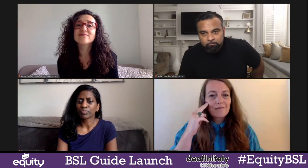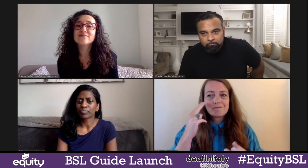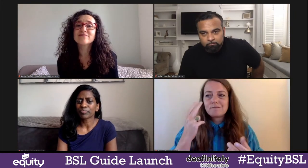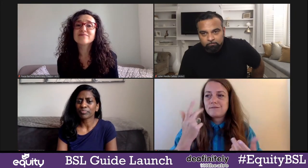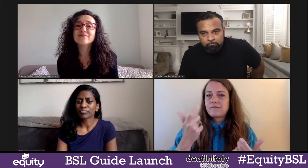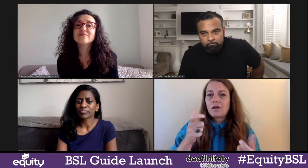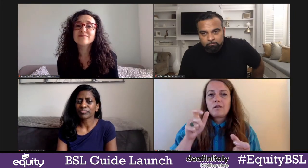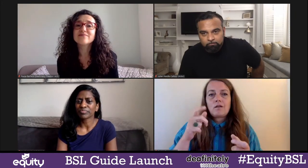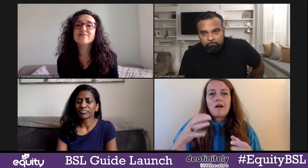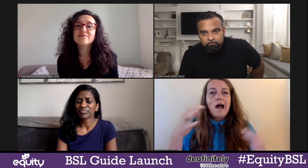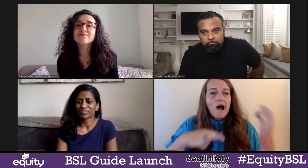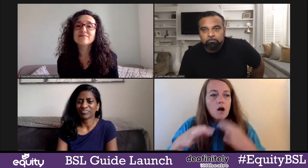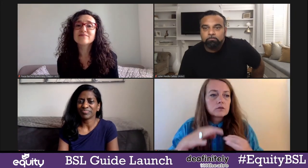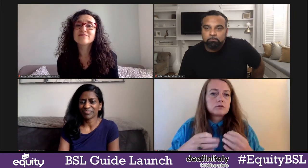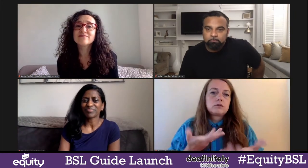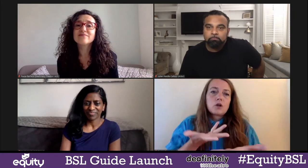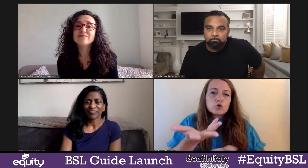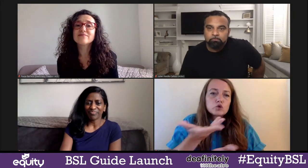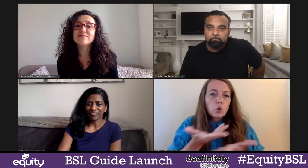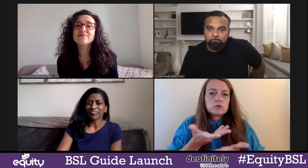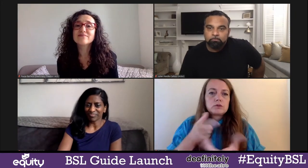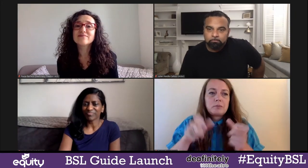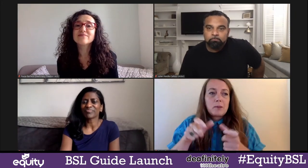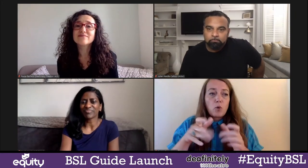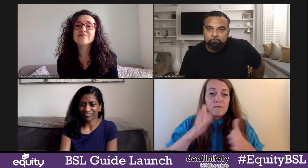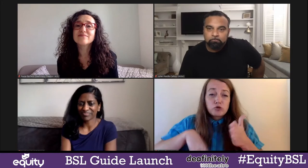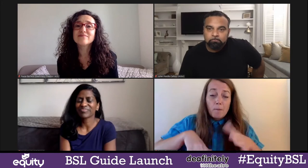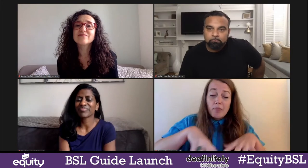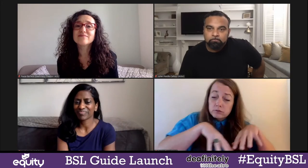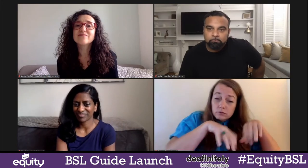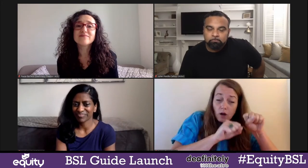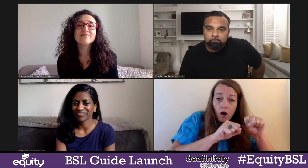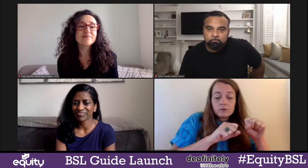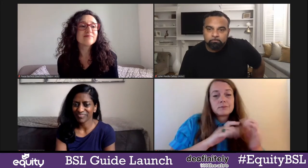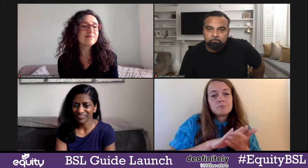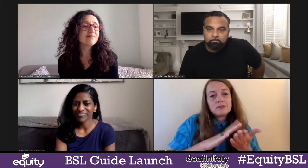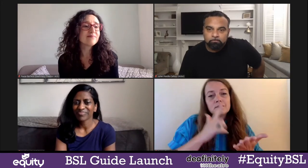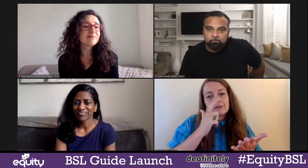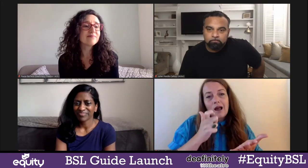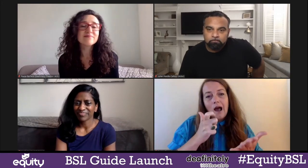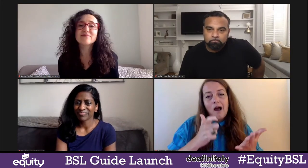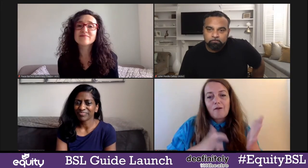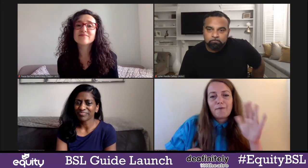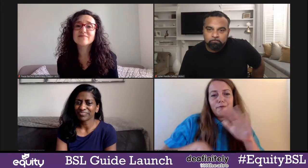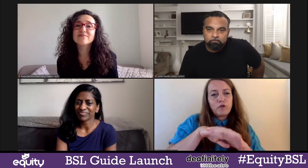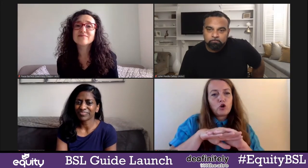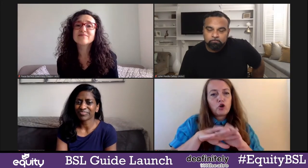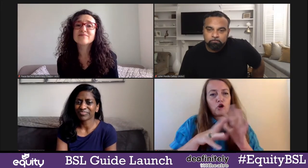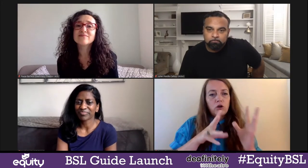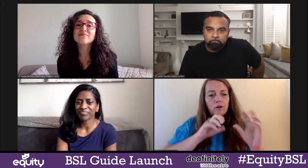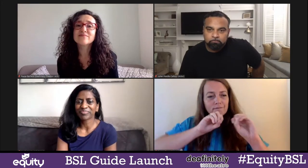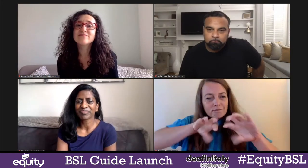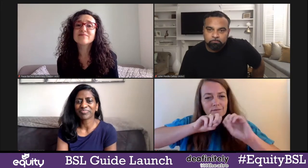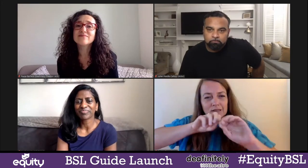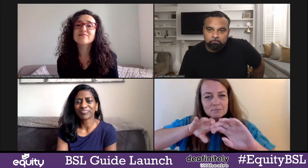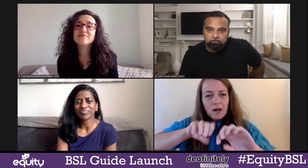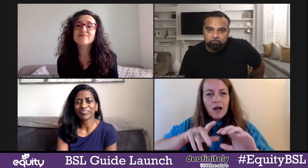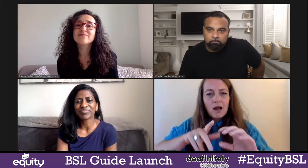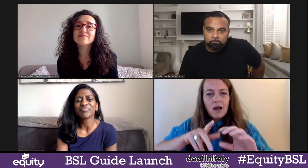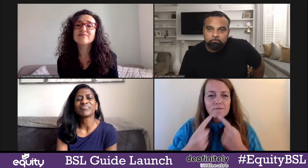when you're considering incorporating a deaf actor, it's about consulting people from the very beginning, so